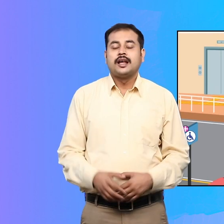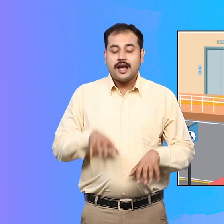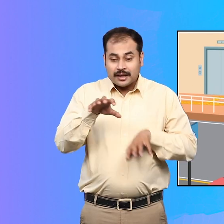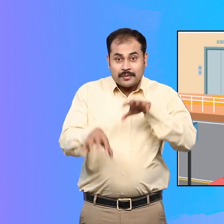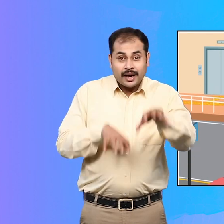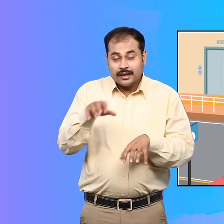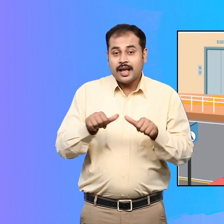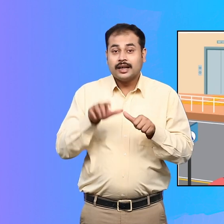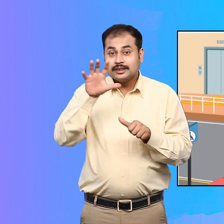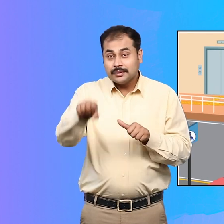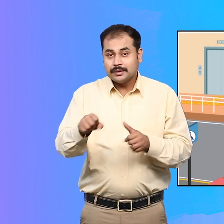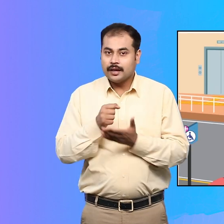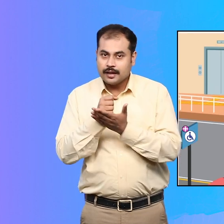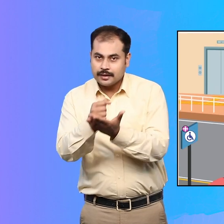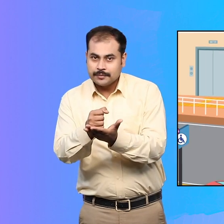Service animals available.